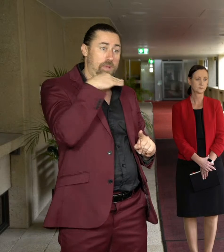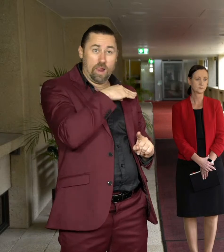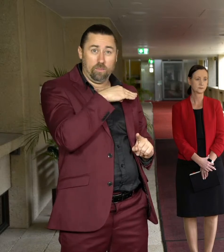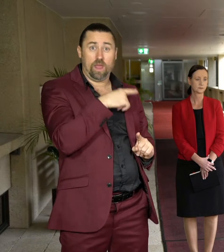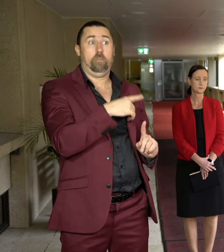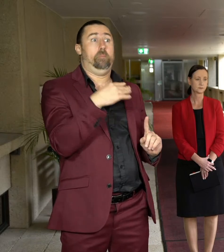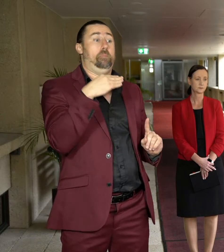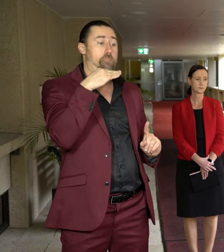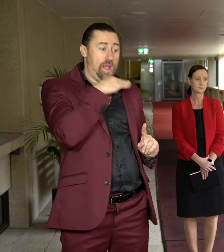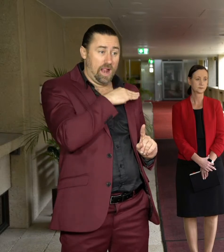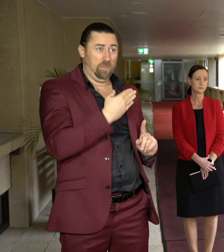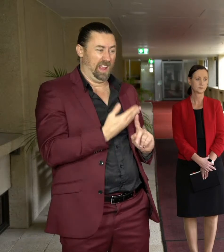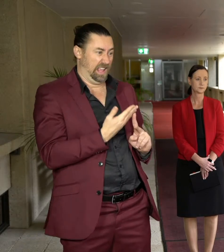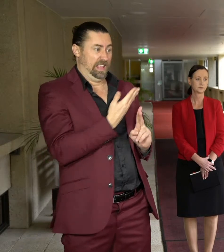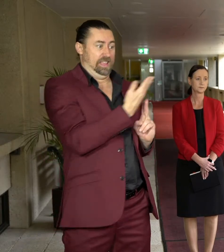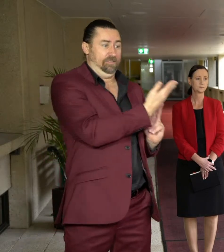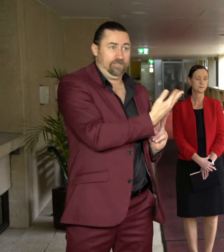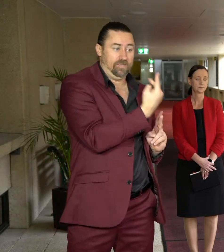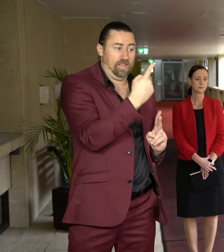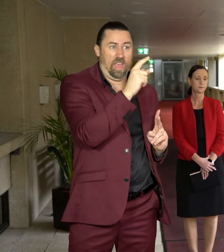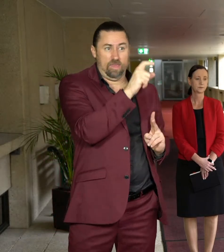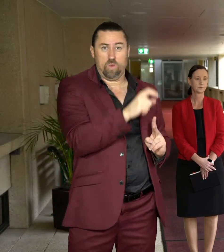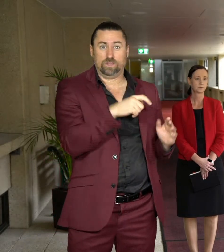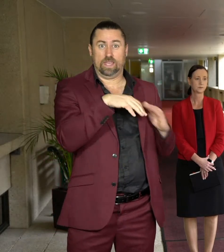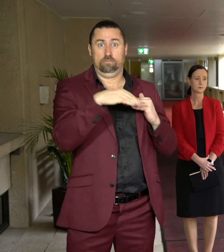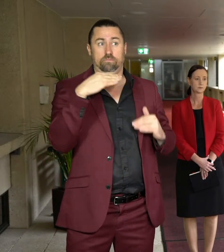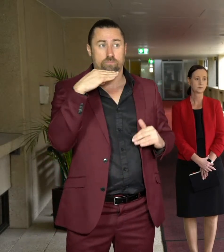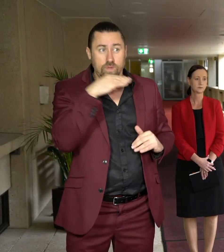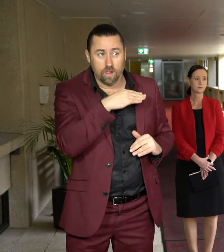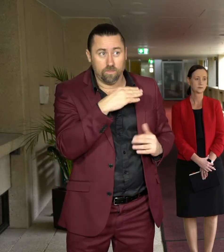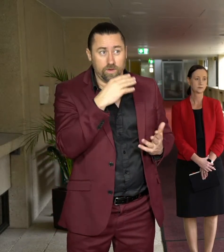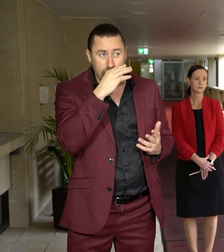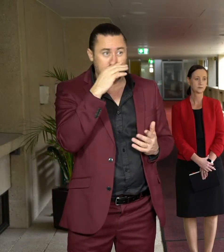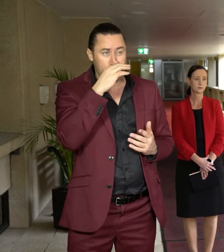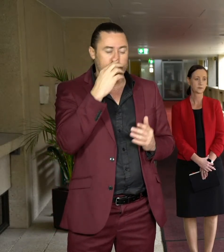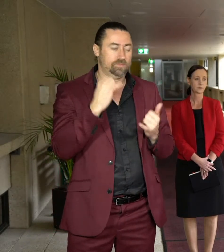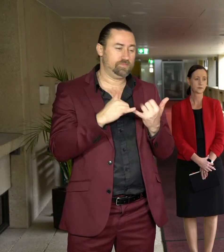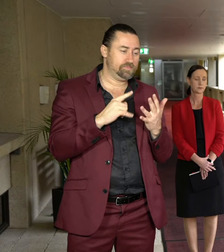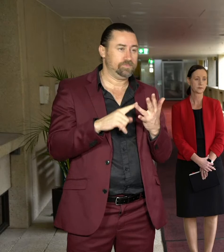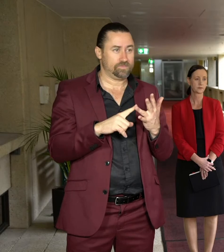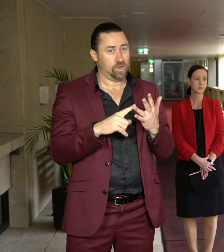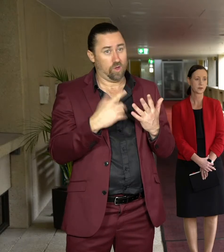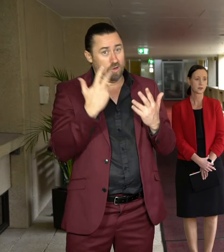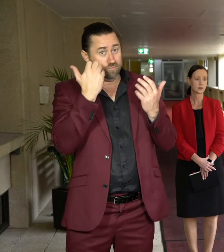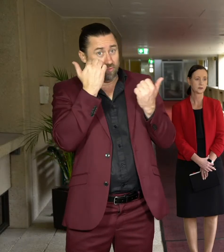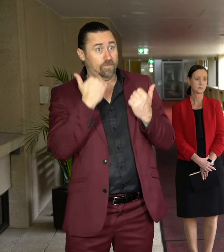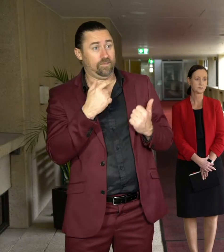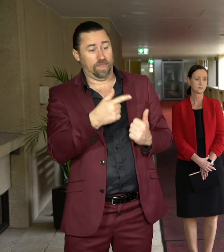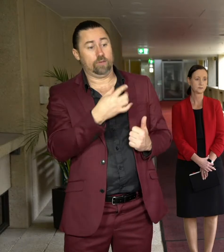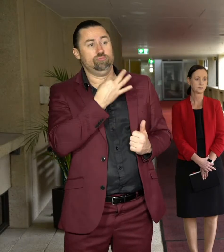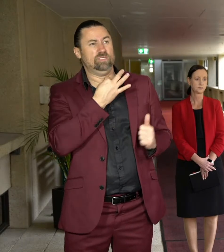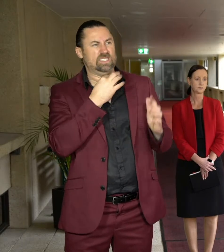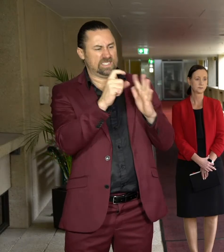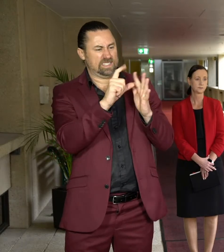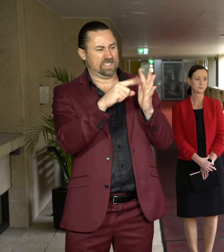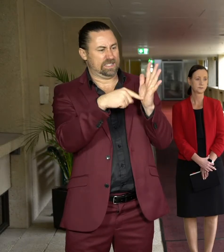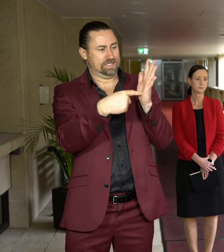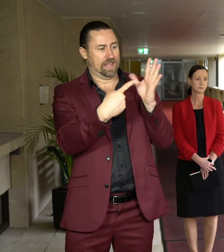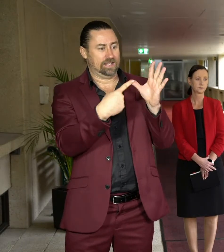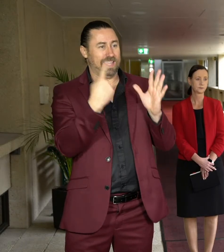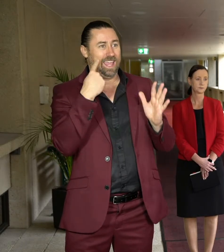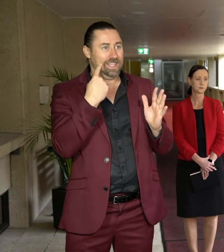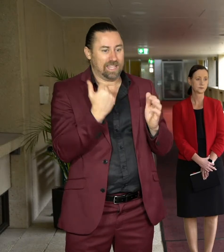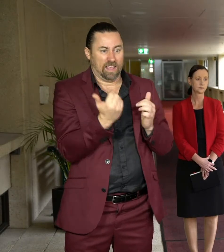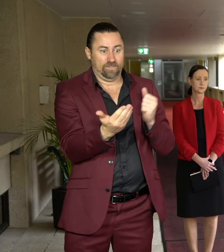given it to another person in Melbourne, underlining just the risk that this outbreak could spread to